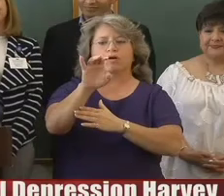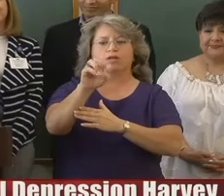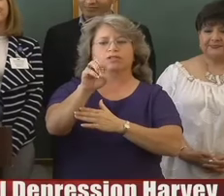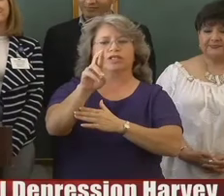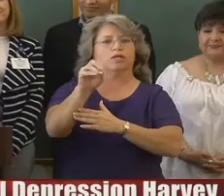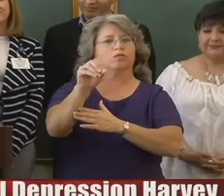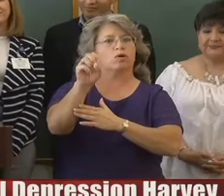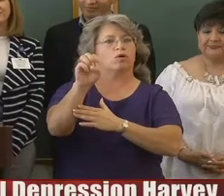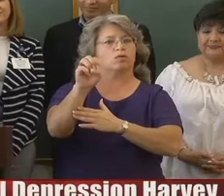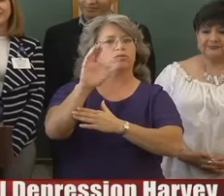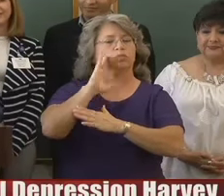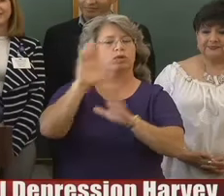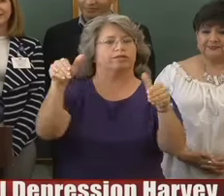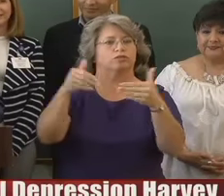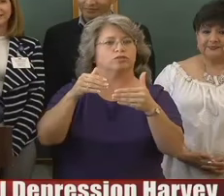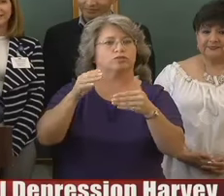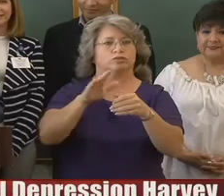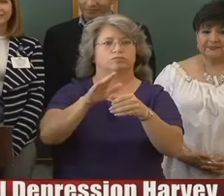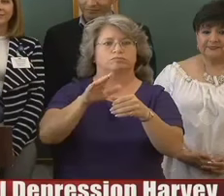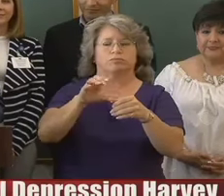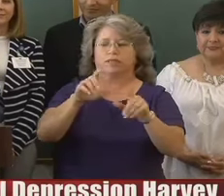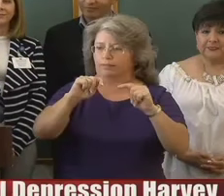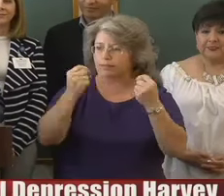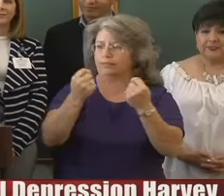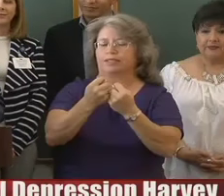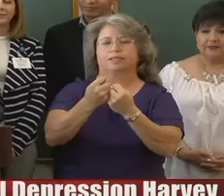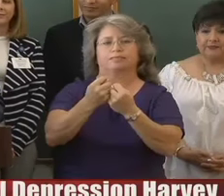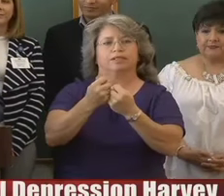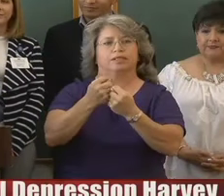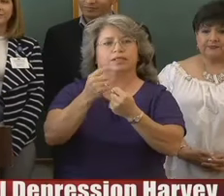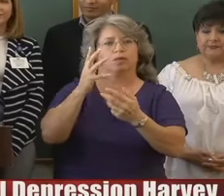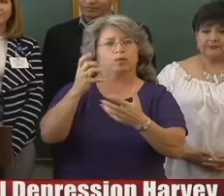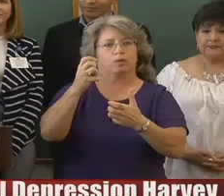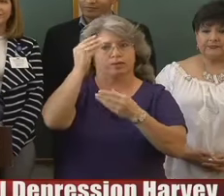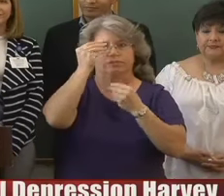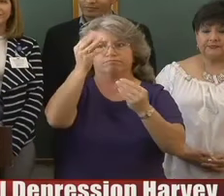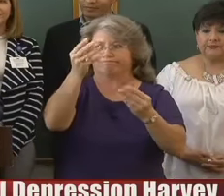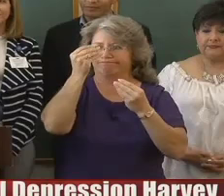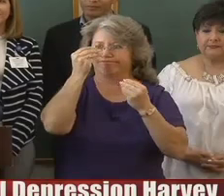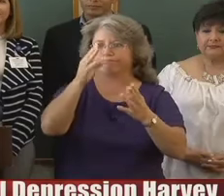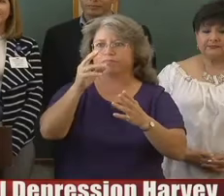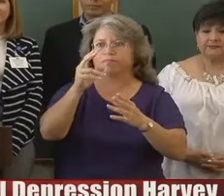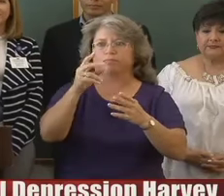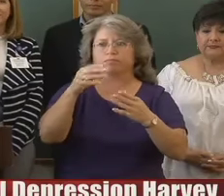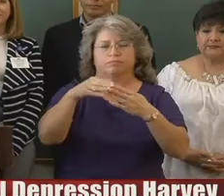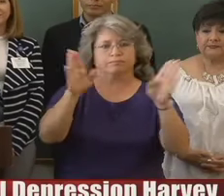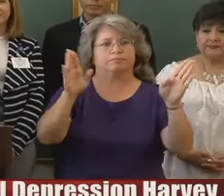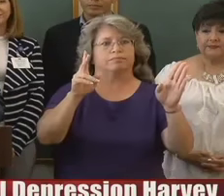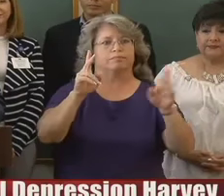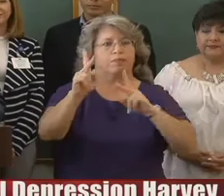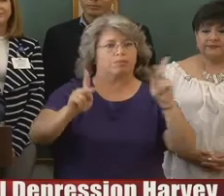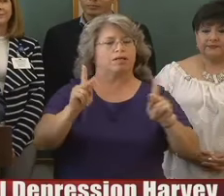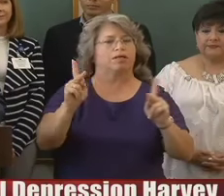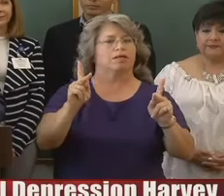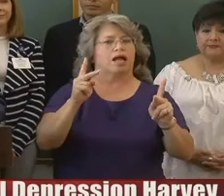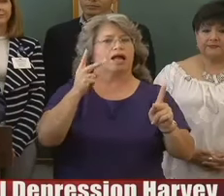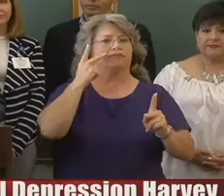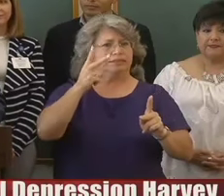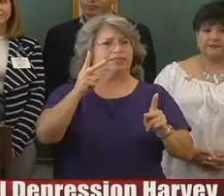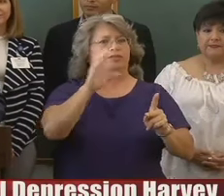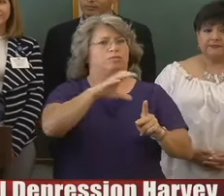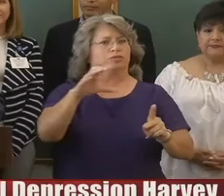team, and we hope that we can get this message out to the public, and we'll get through this. I've seen Corpus Christi come